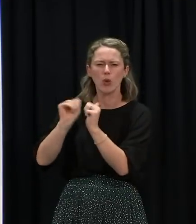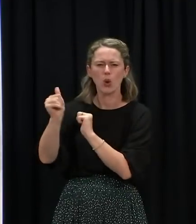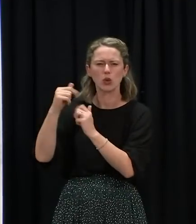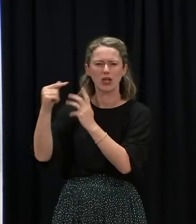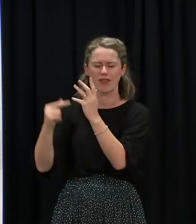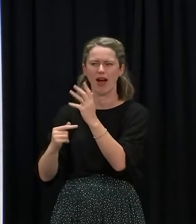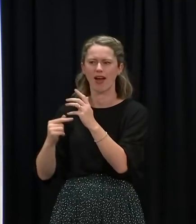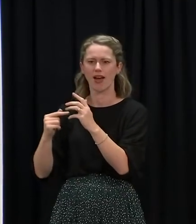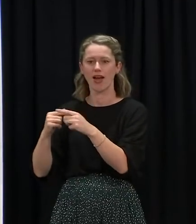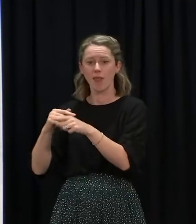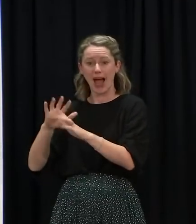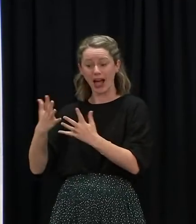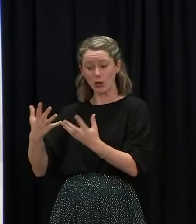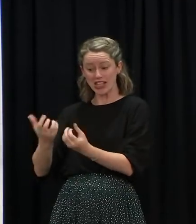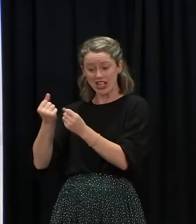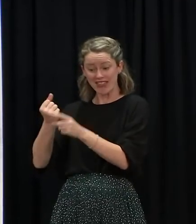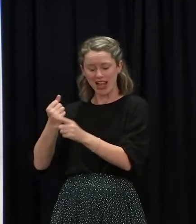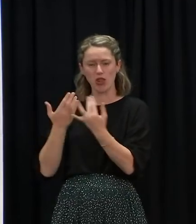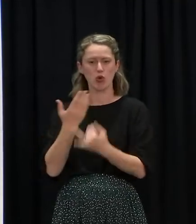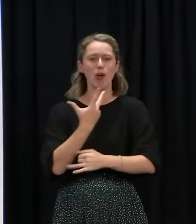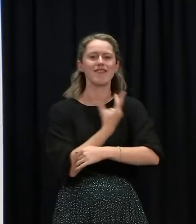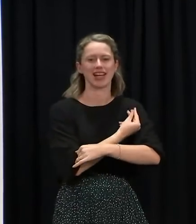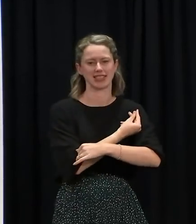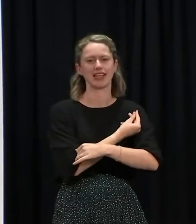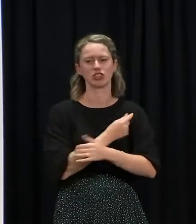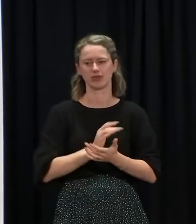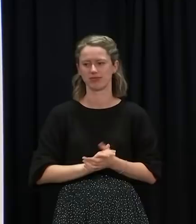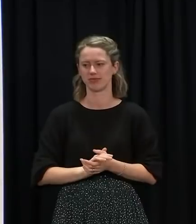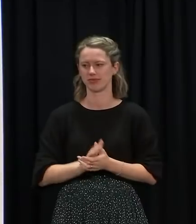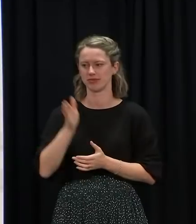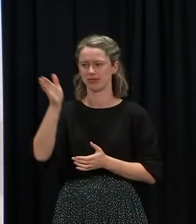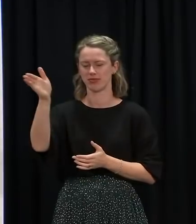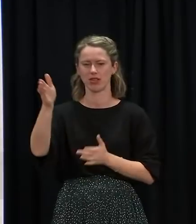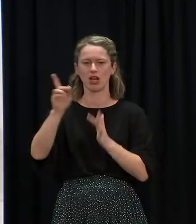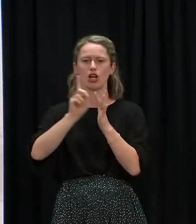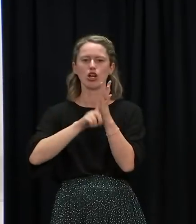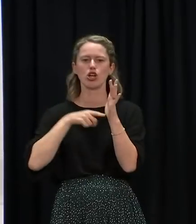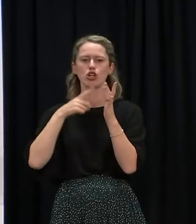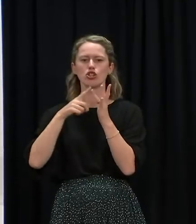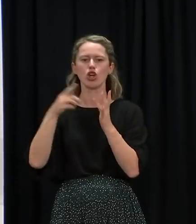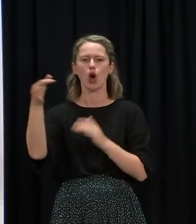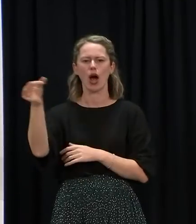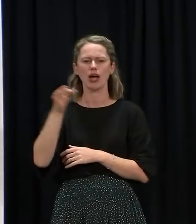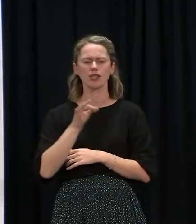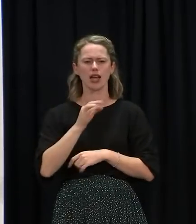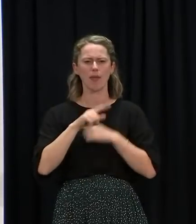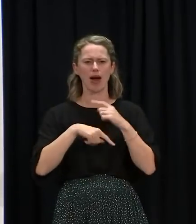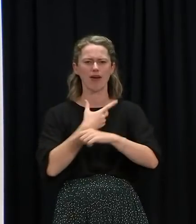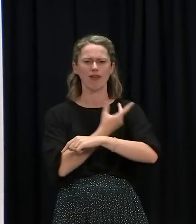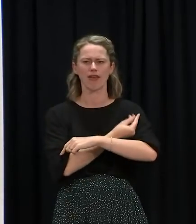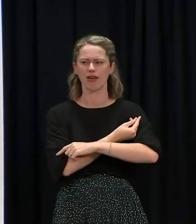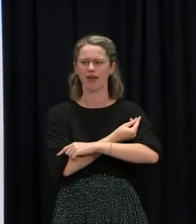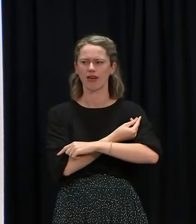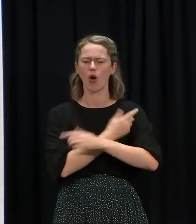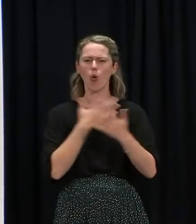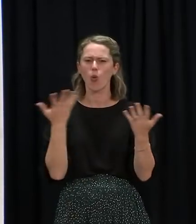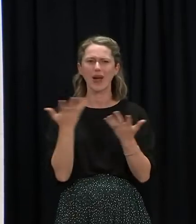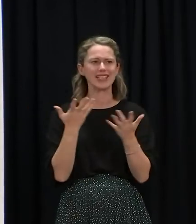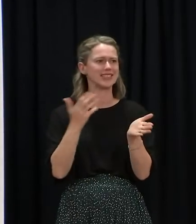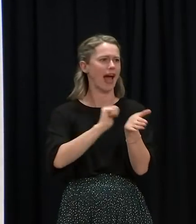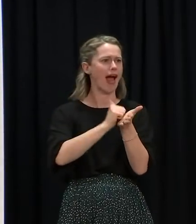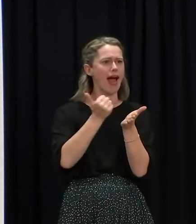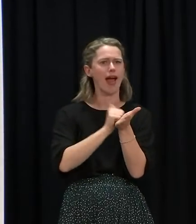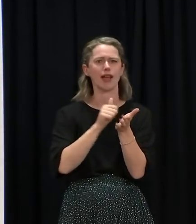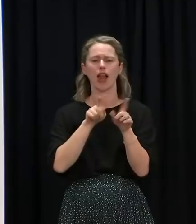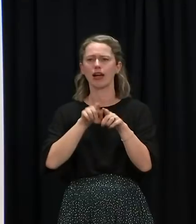far the most important part of that future. Joe. Just on vaccination, where are the wall-to-wall ad campaigns,